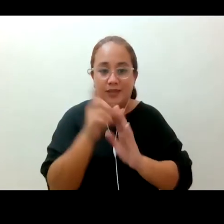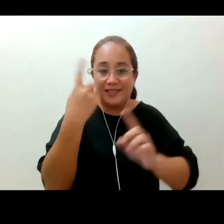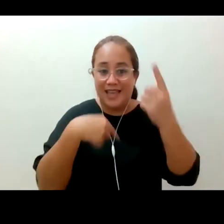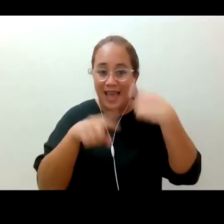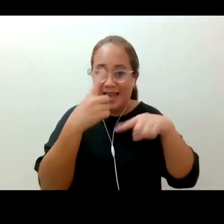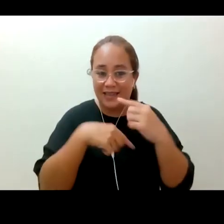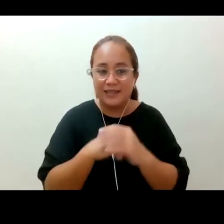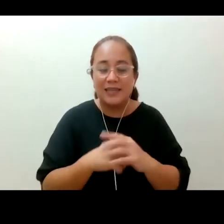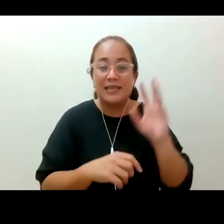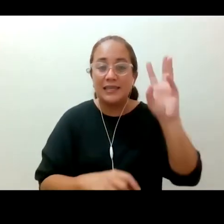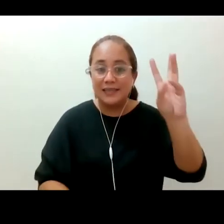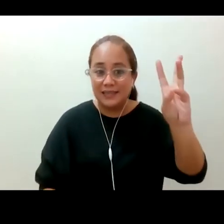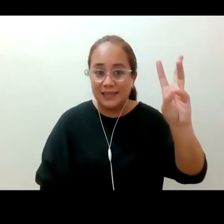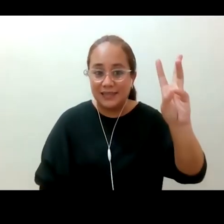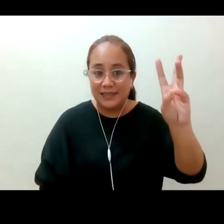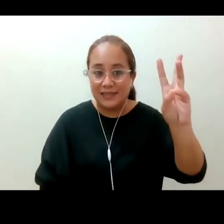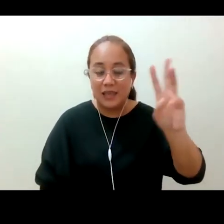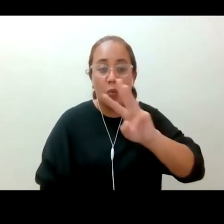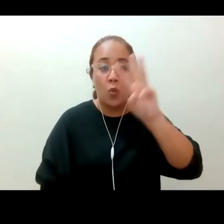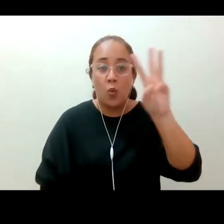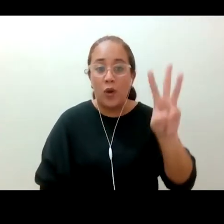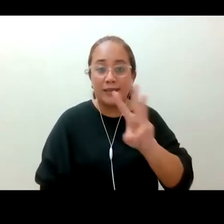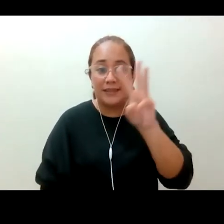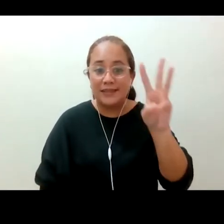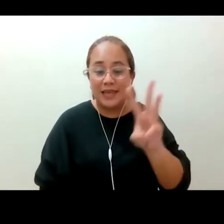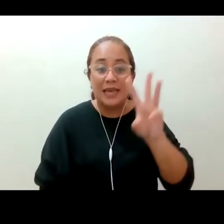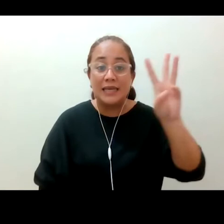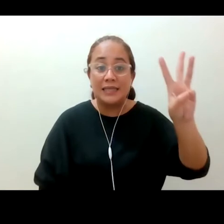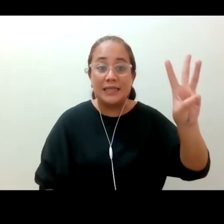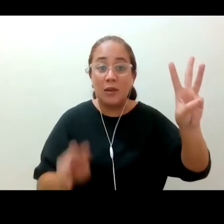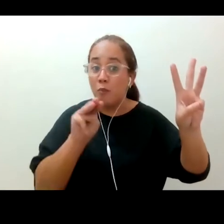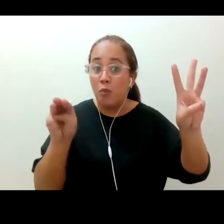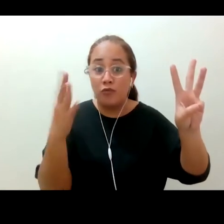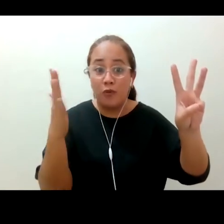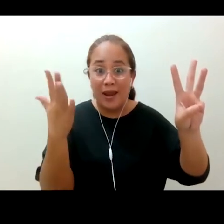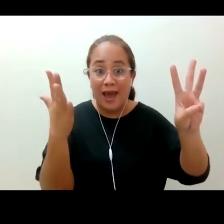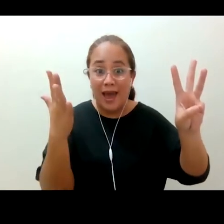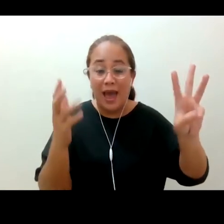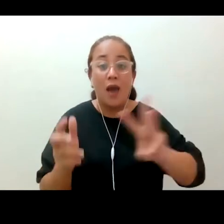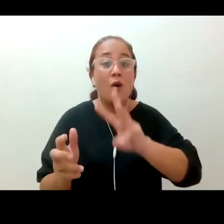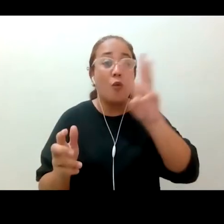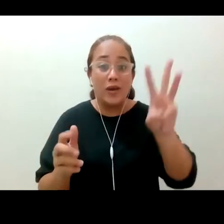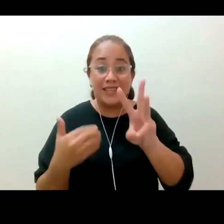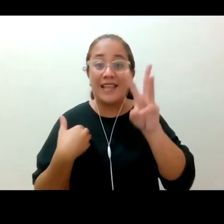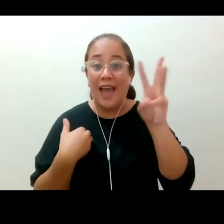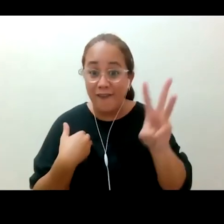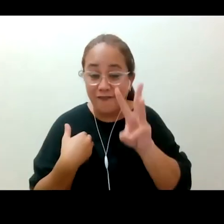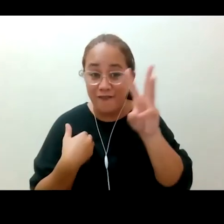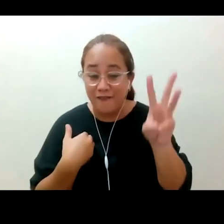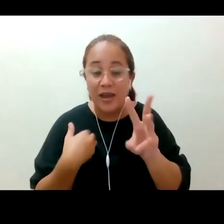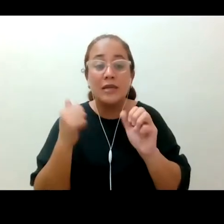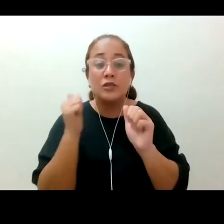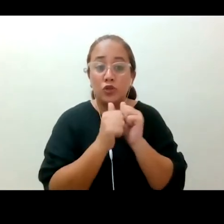for 6 and Wednesday, 6 has no movement, Wednesday has movement, therefore